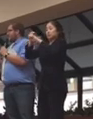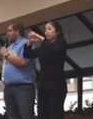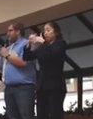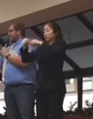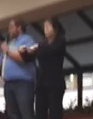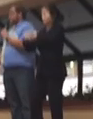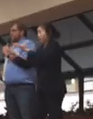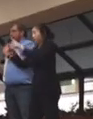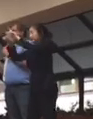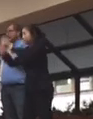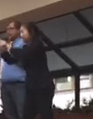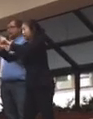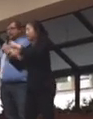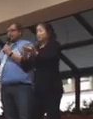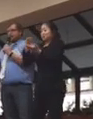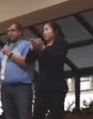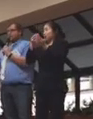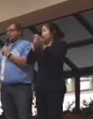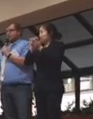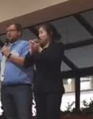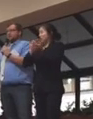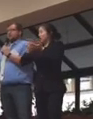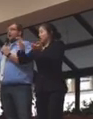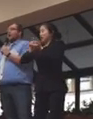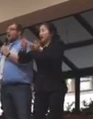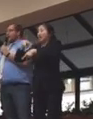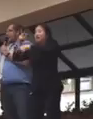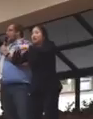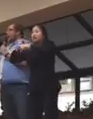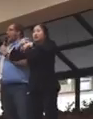the testing process and keeping the credentials.